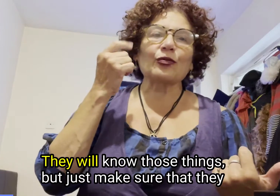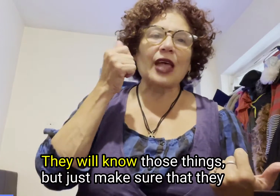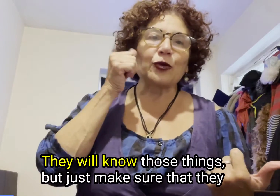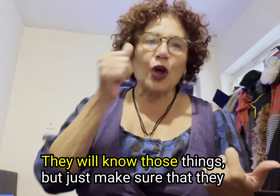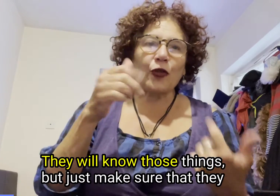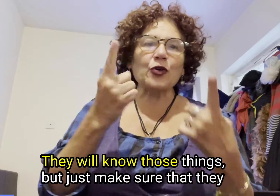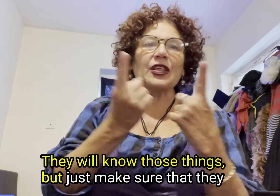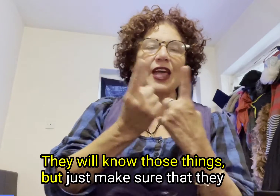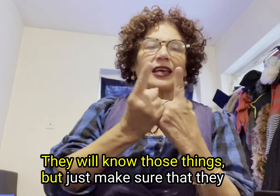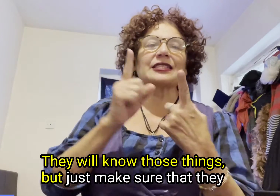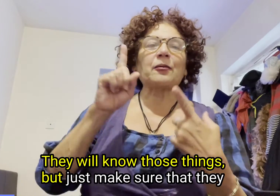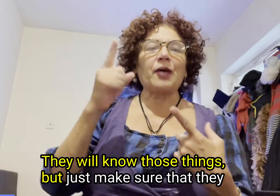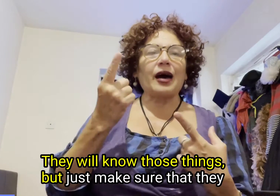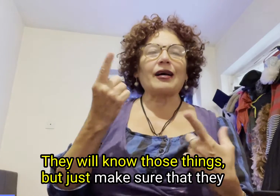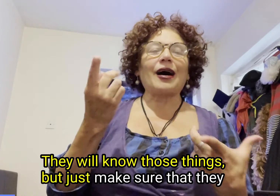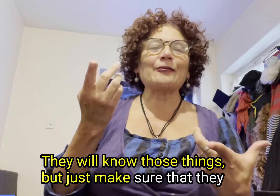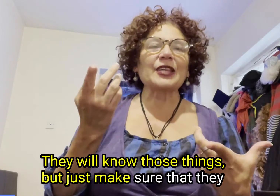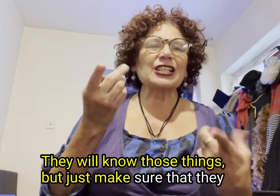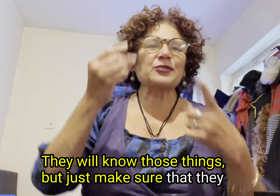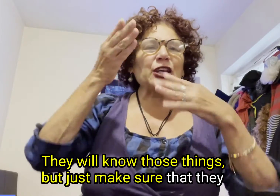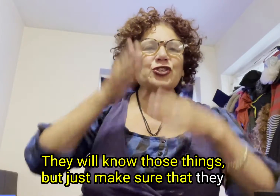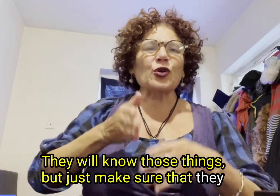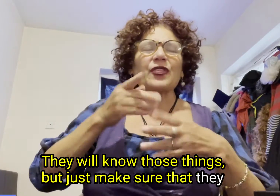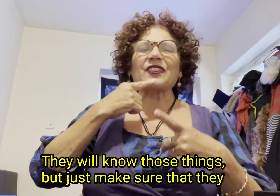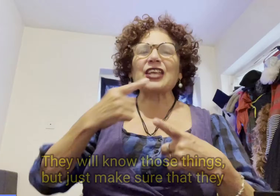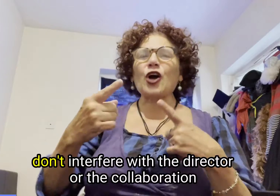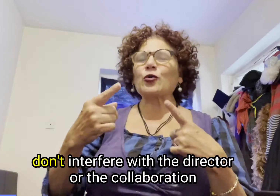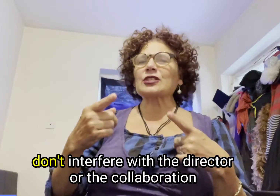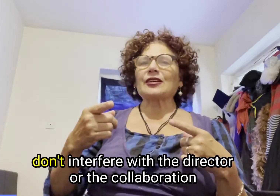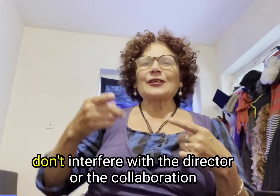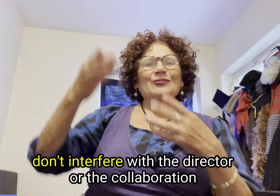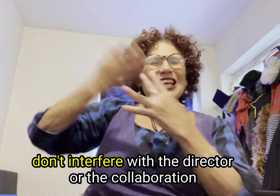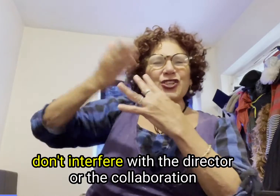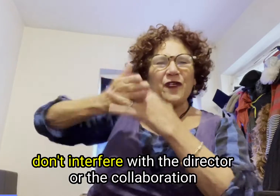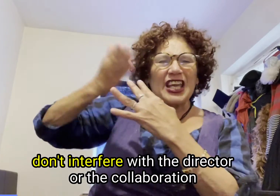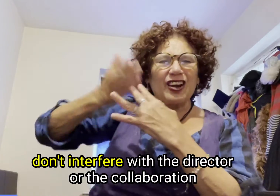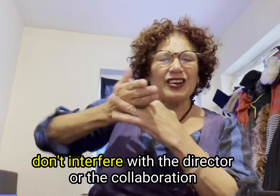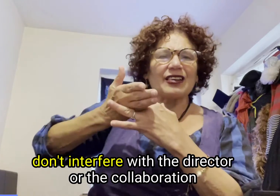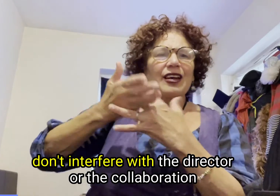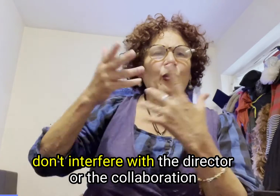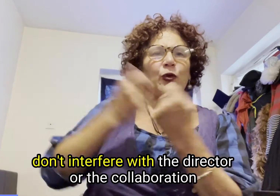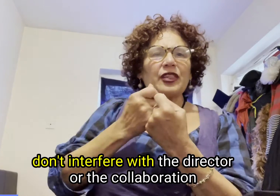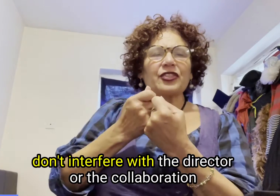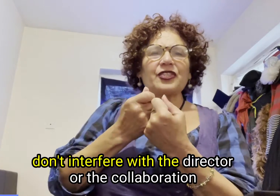They will know those things, but just make sure that they don't interfere with